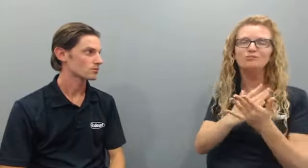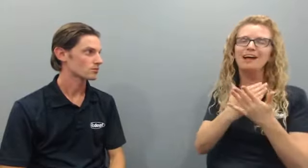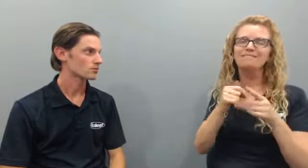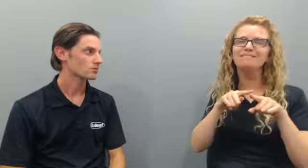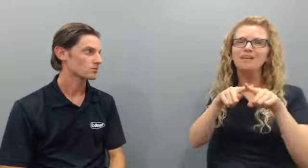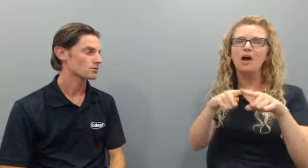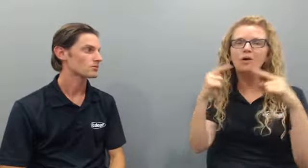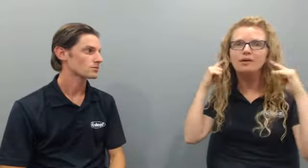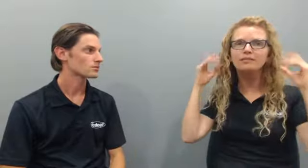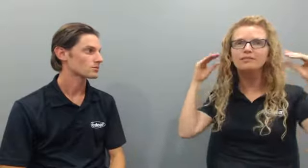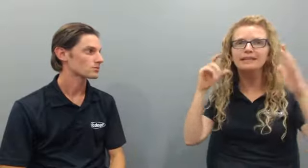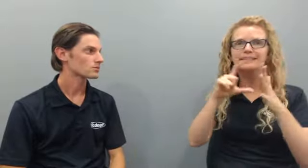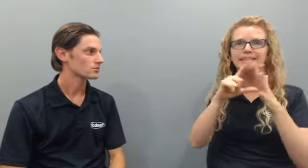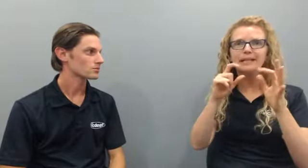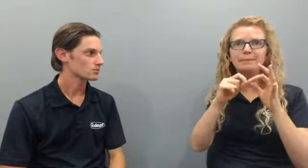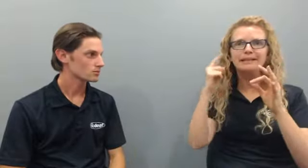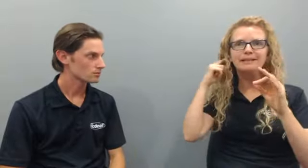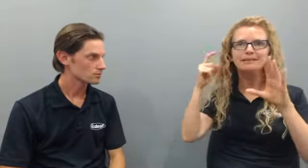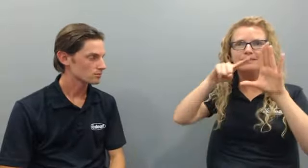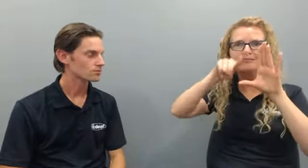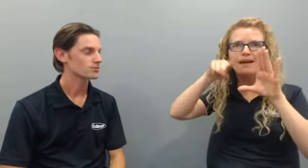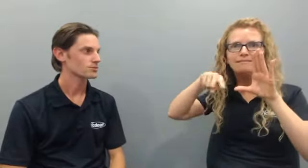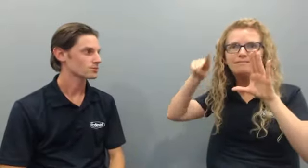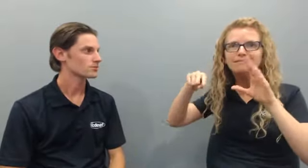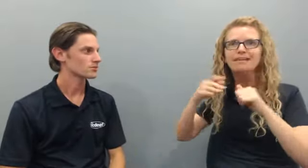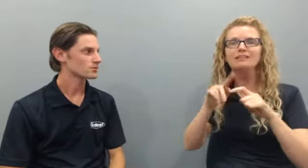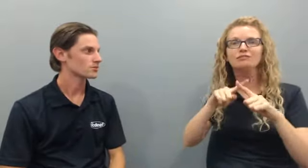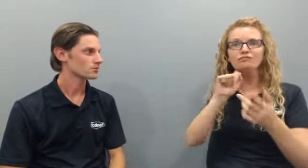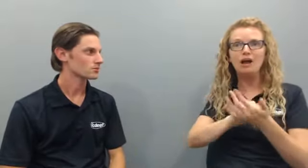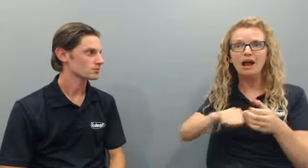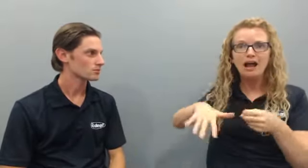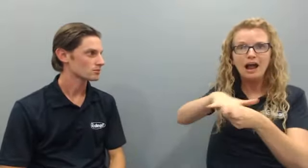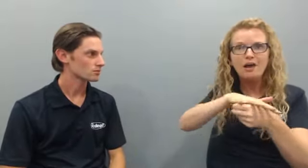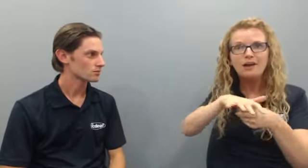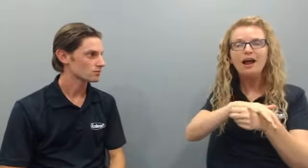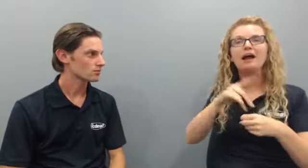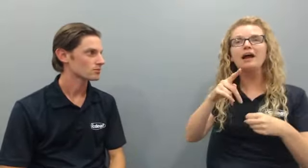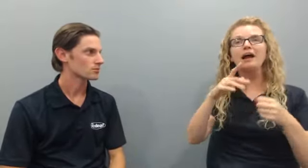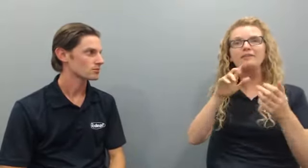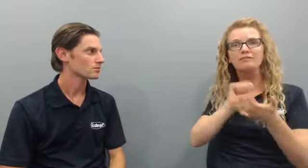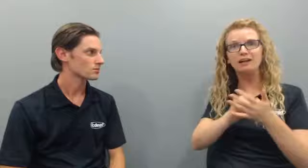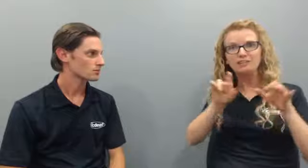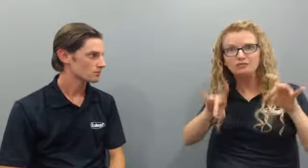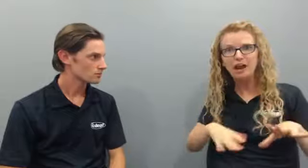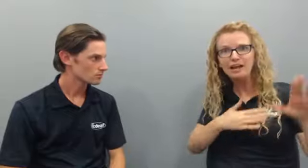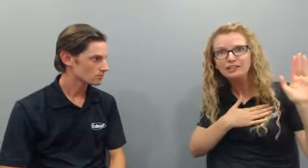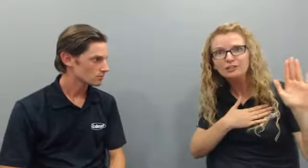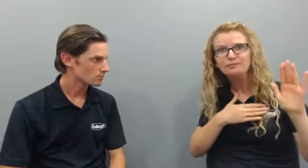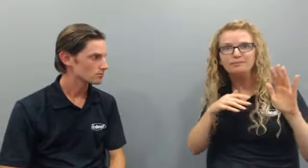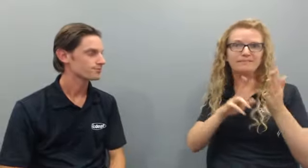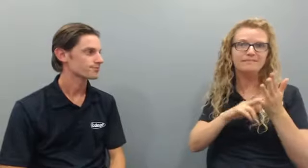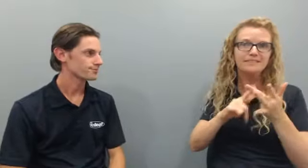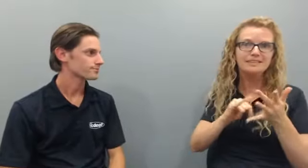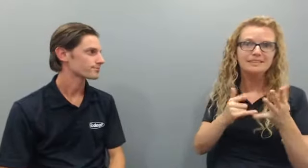to look into that further to see if your daughter is eligible. There are decibel requirements. You need to live in the right area. You need to be an